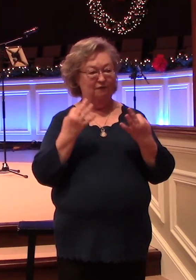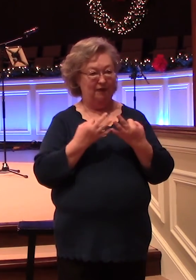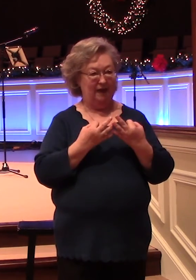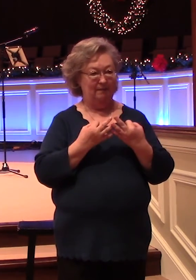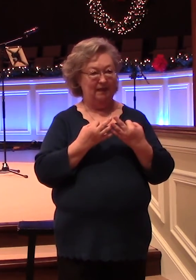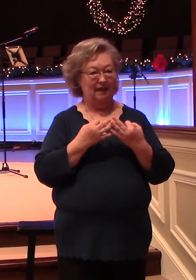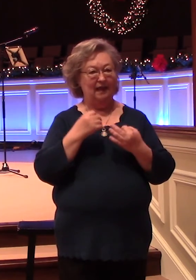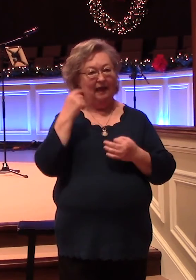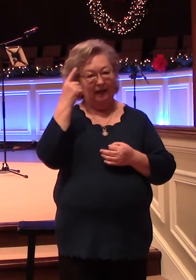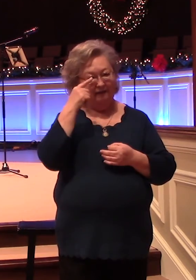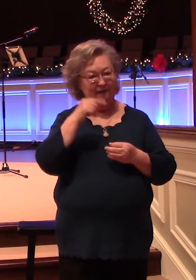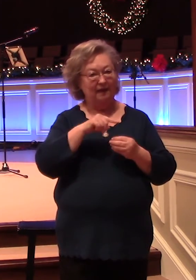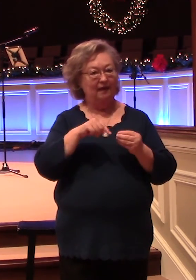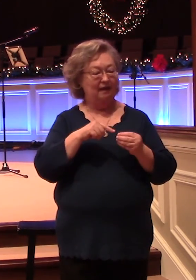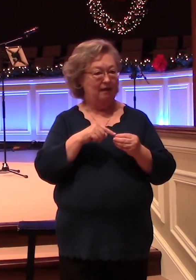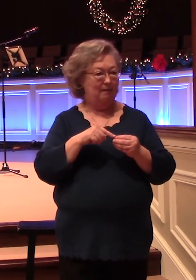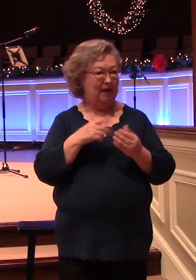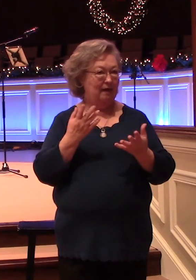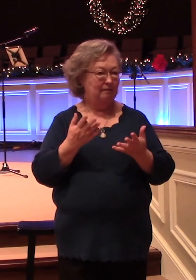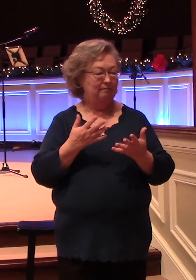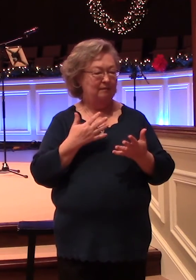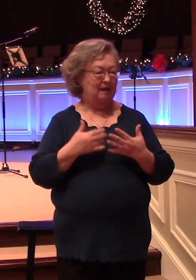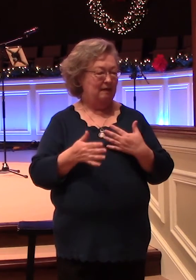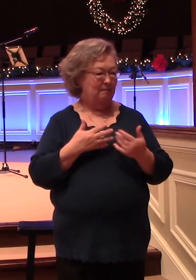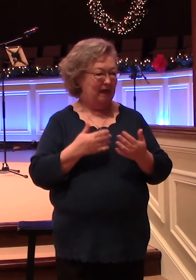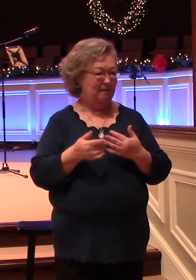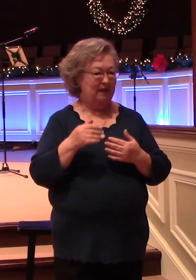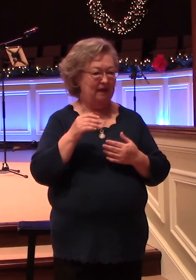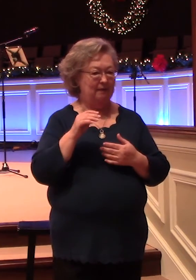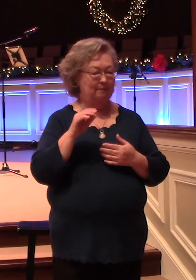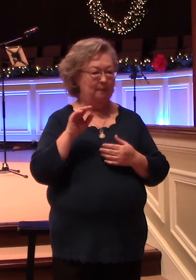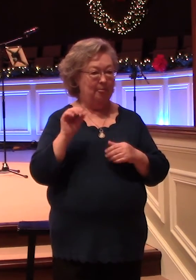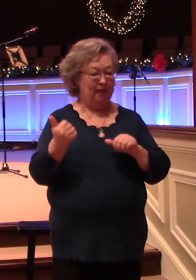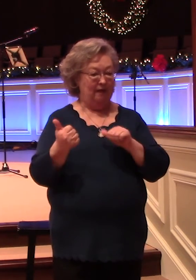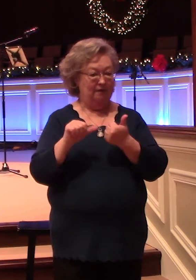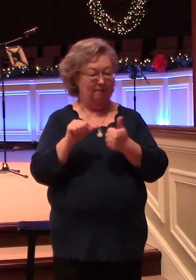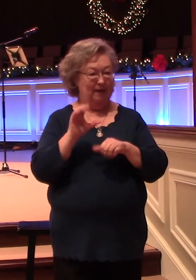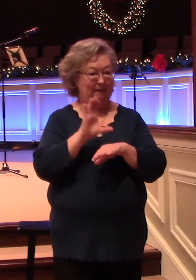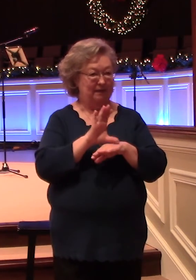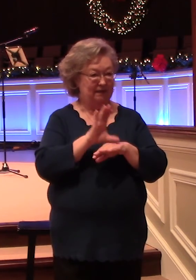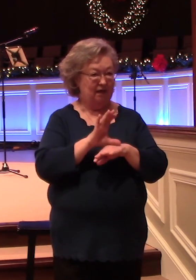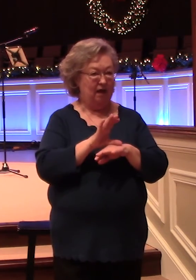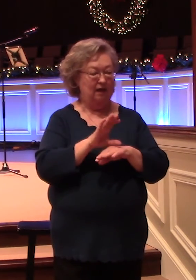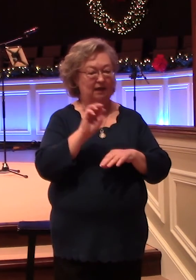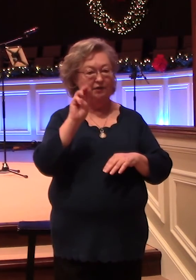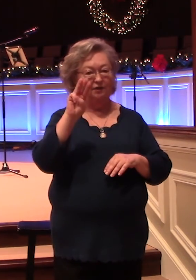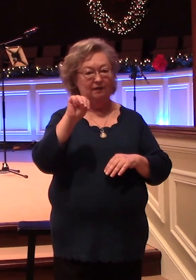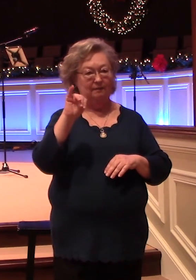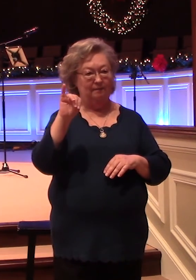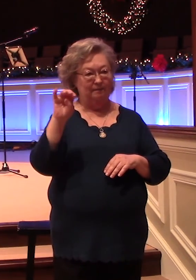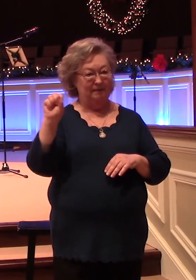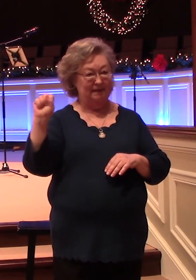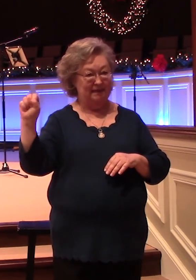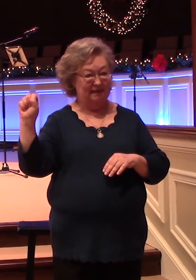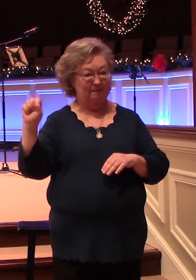College as a Baptist college where my daughter went and is in ministry this morning,